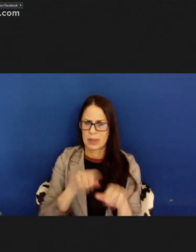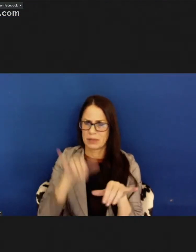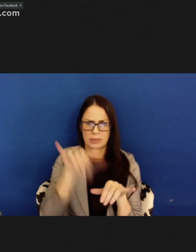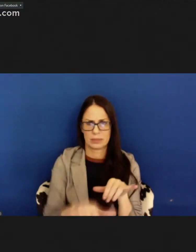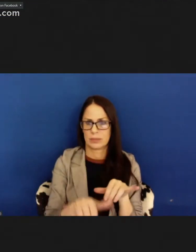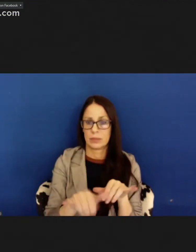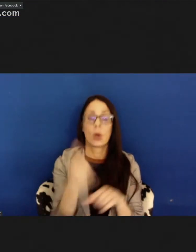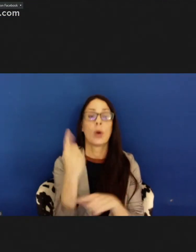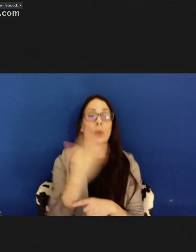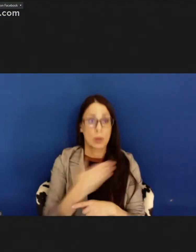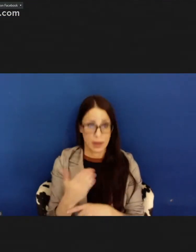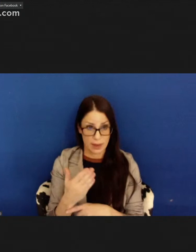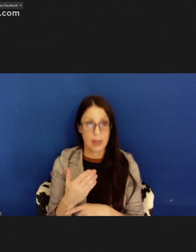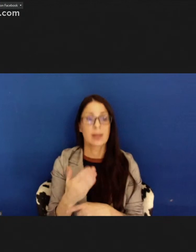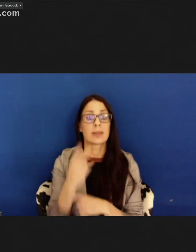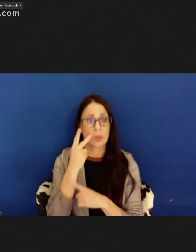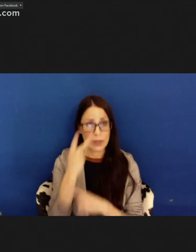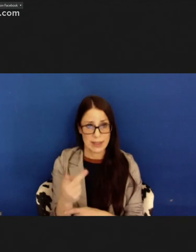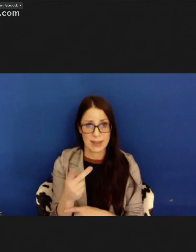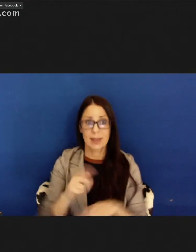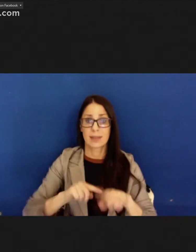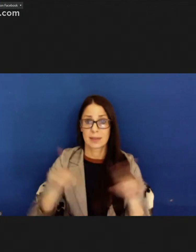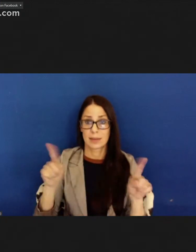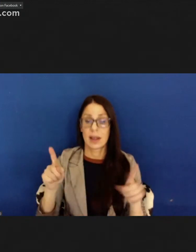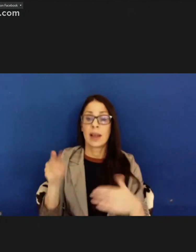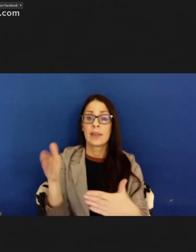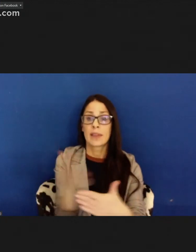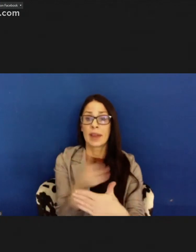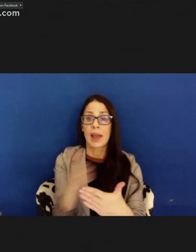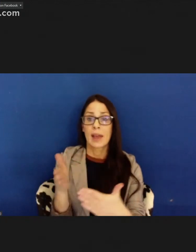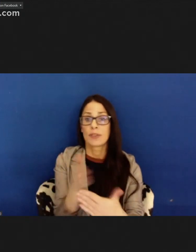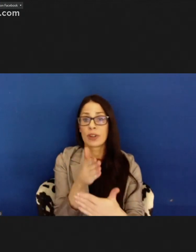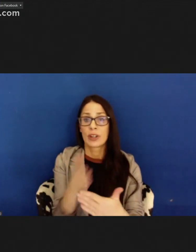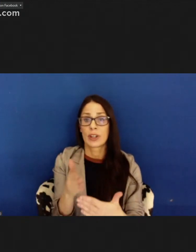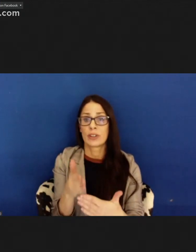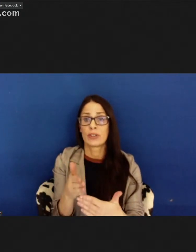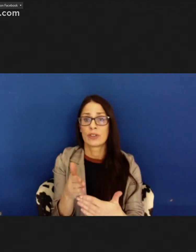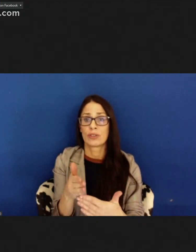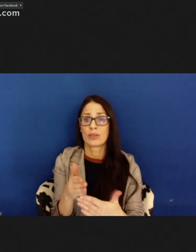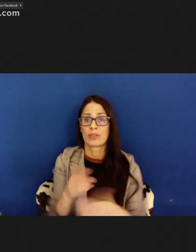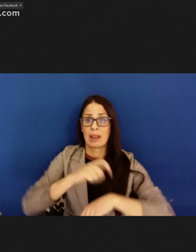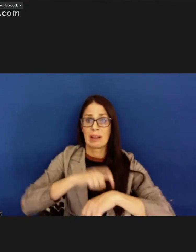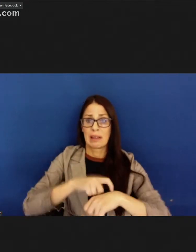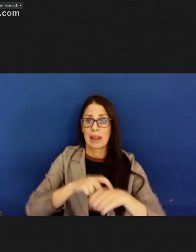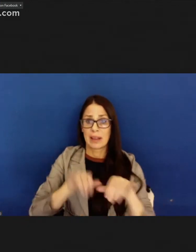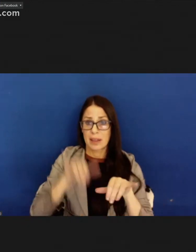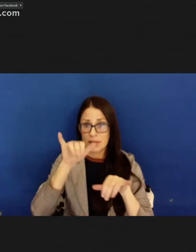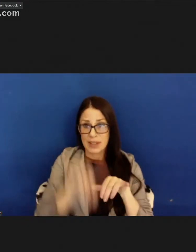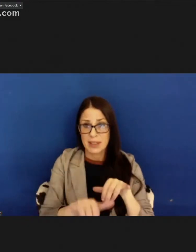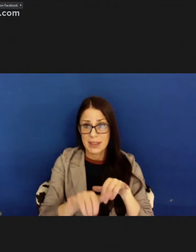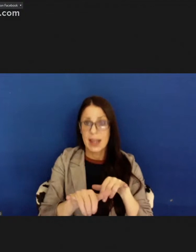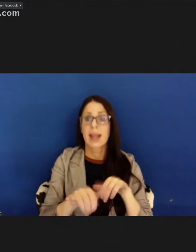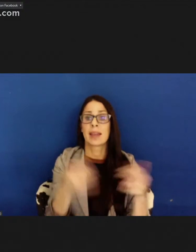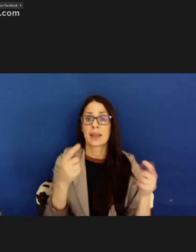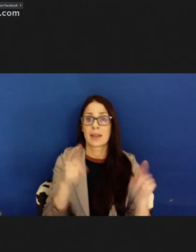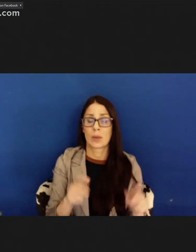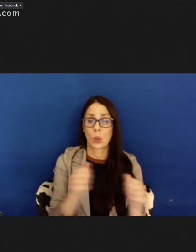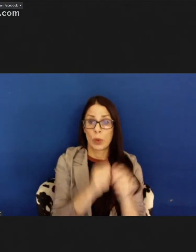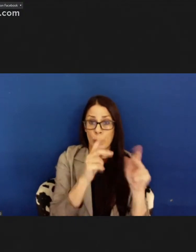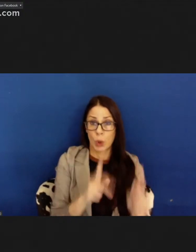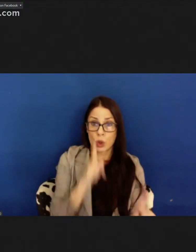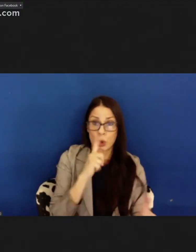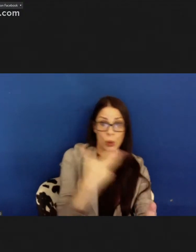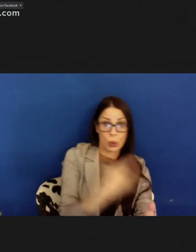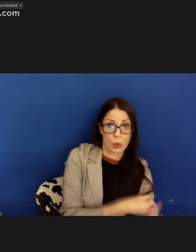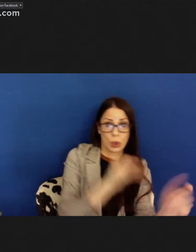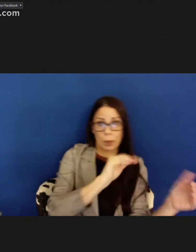thing we do see a difference in, though, is the average length of stay for hospitalization that occurs among a vaccinated person versus unvaccinated